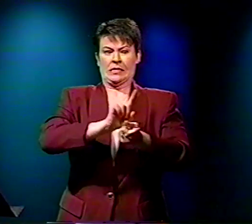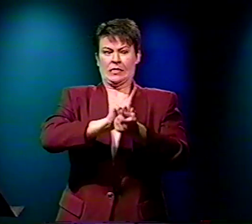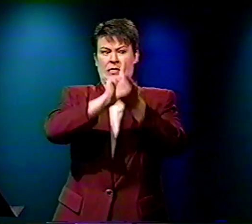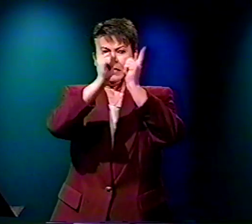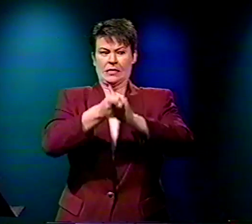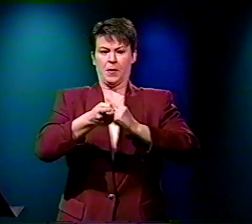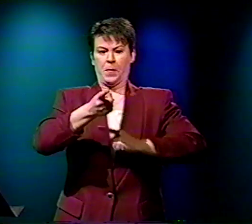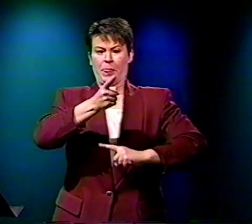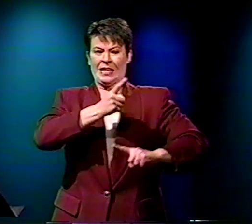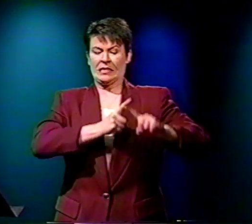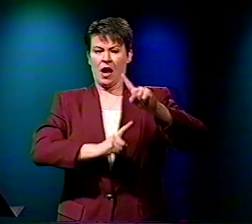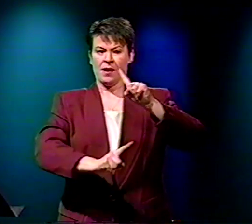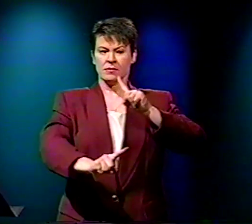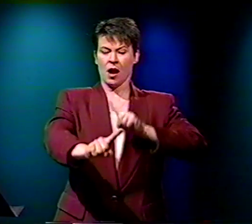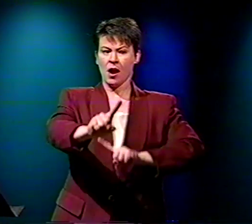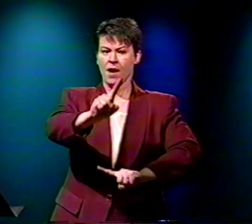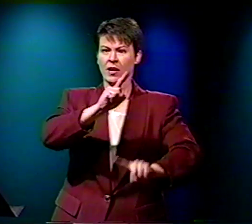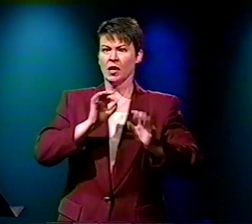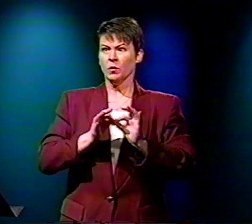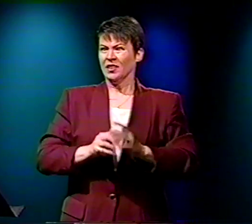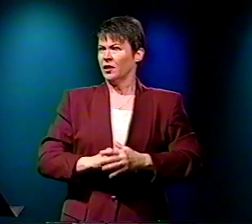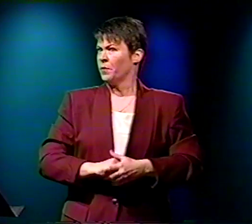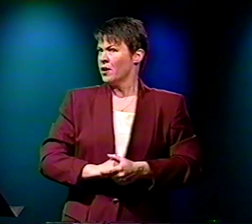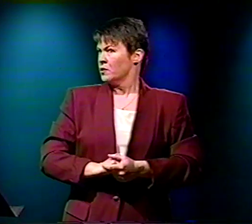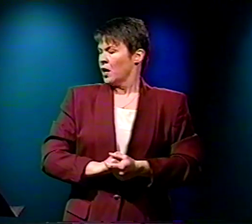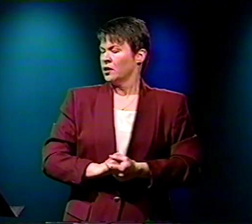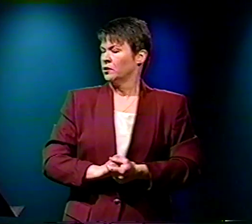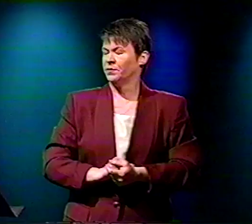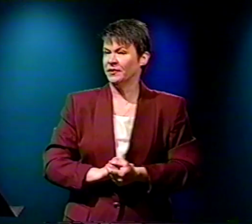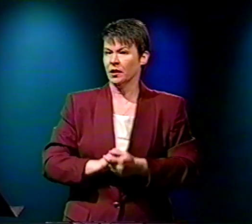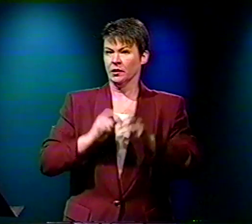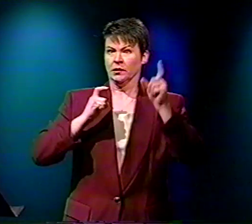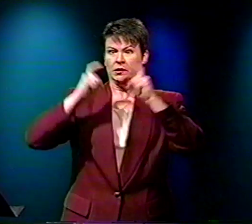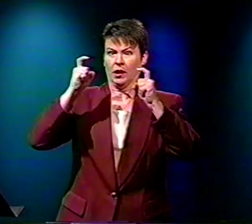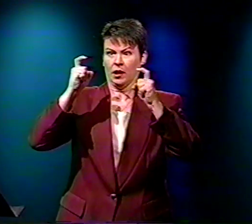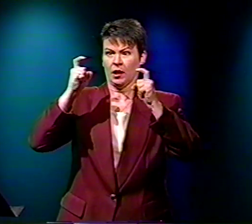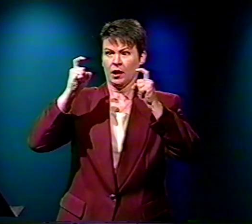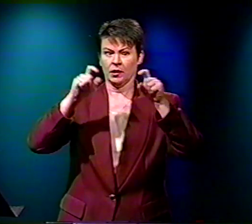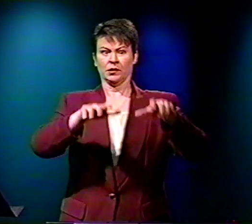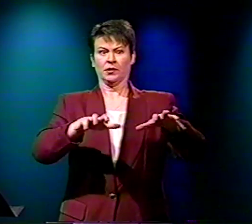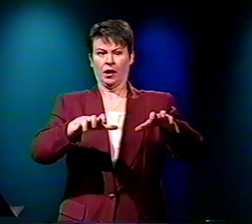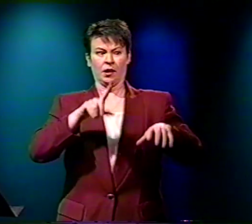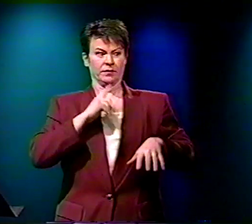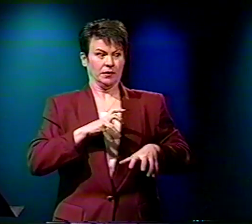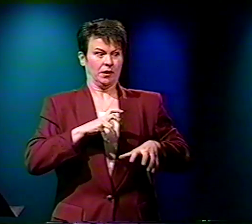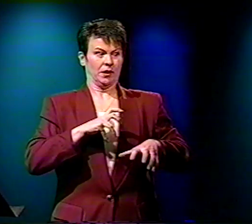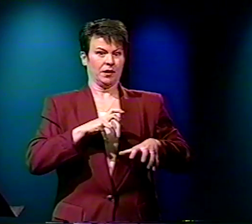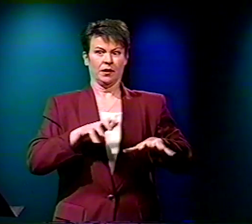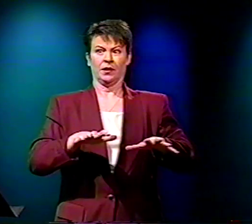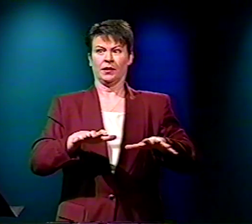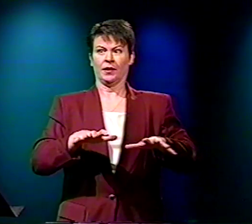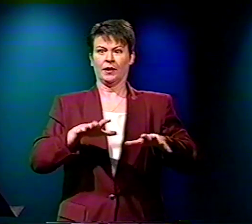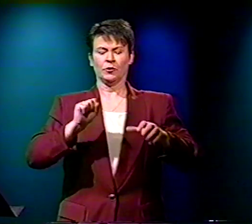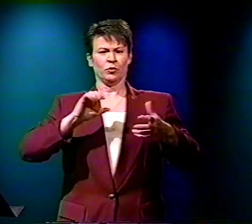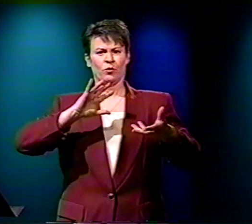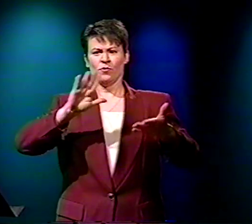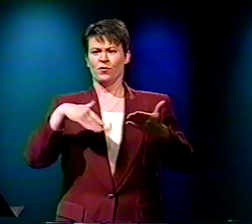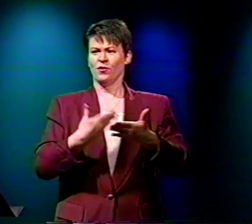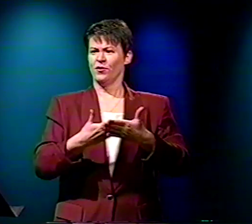speak, then I have to think, oh my gosh, what am I going to say? And I have to make a change to my normal thoughts of how I would express myself and start thinking that I better sign this in English so that